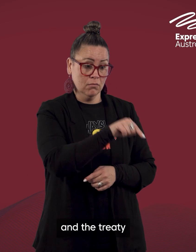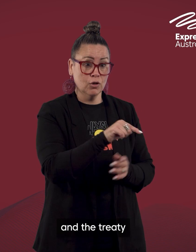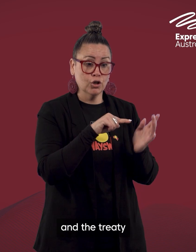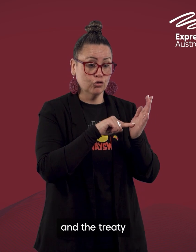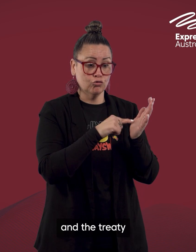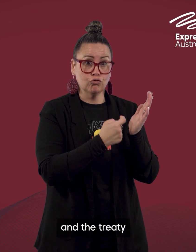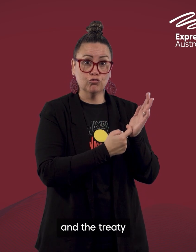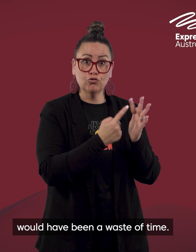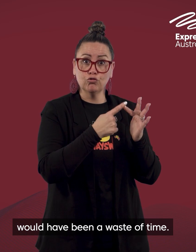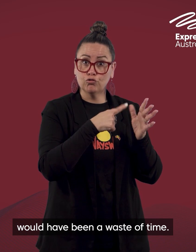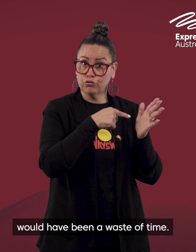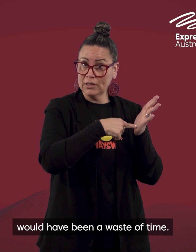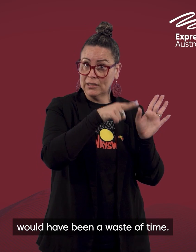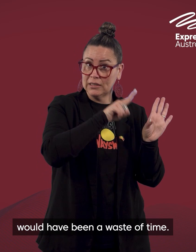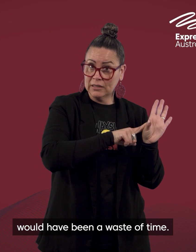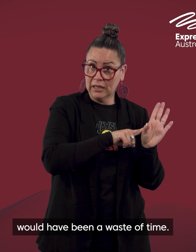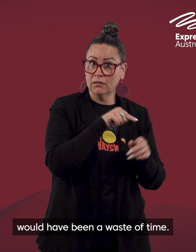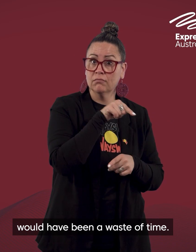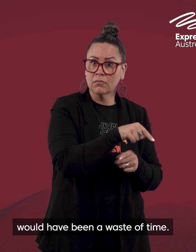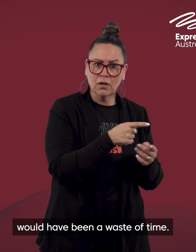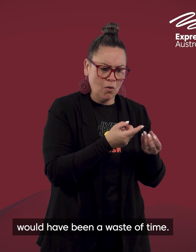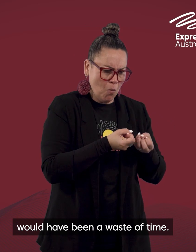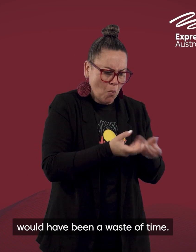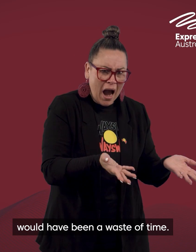and the treaty would have been a waste of time.